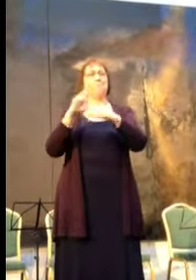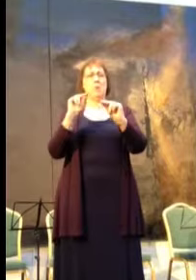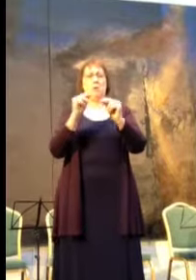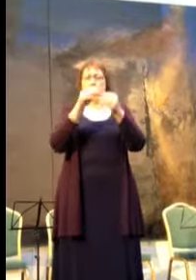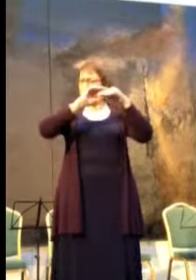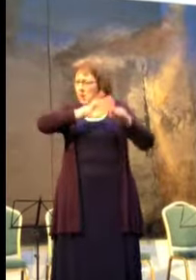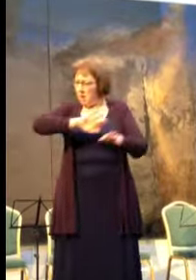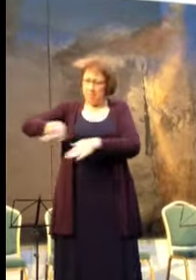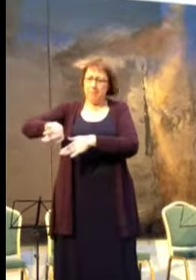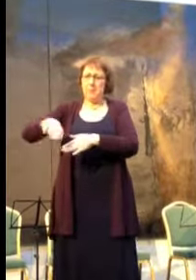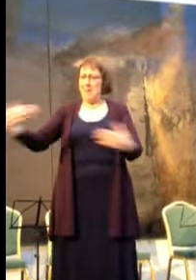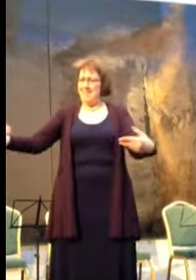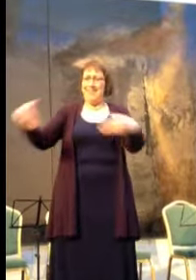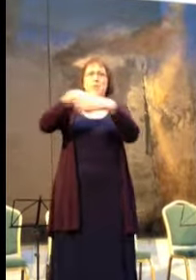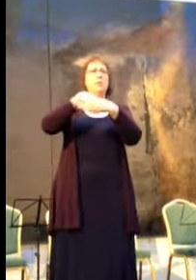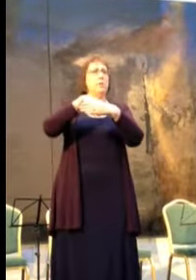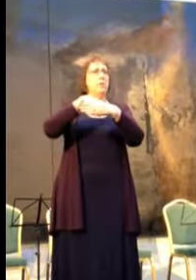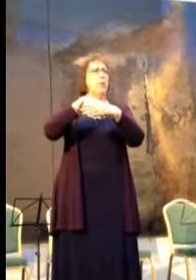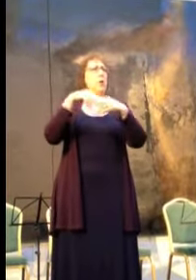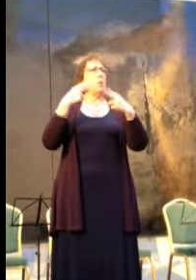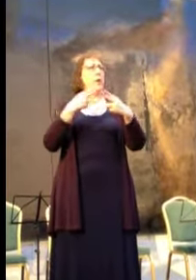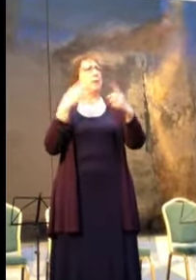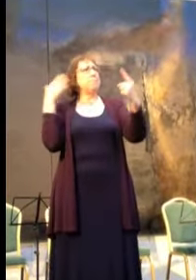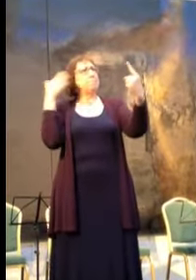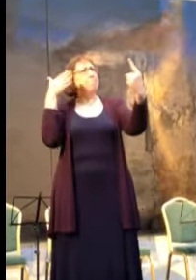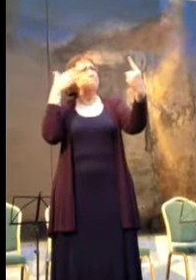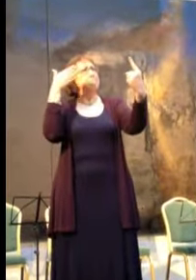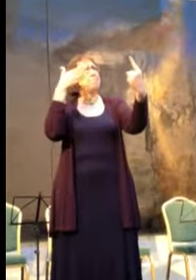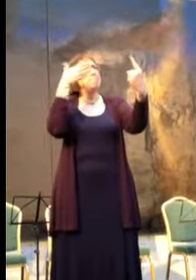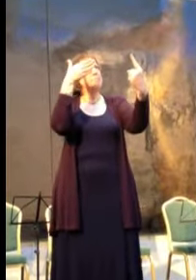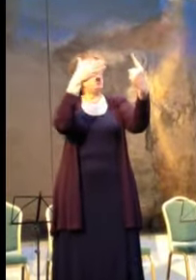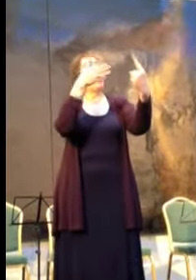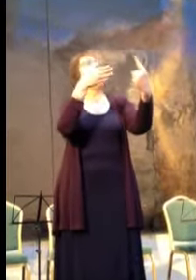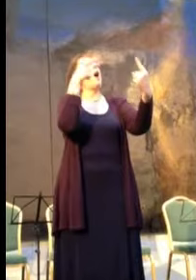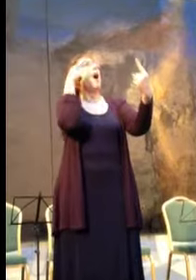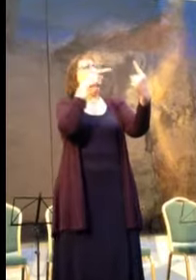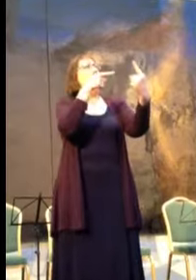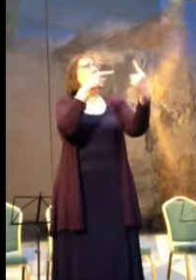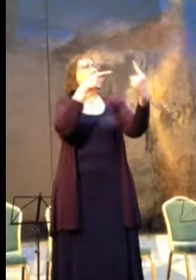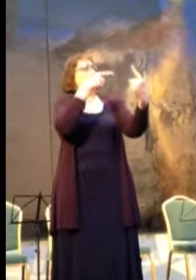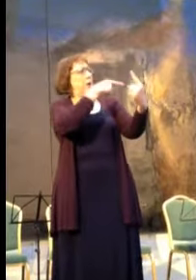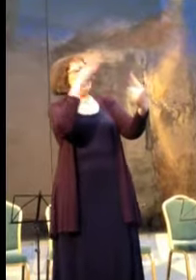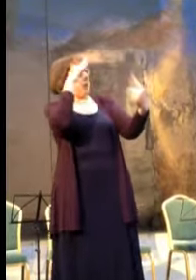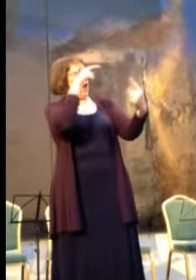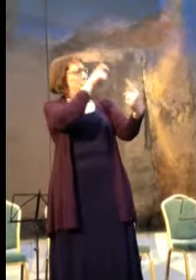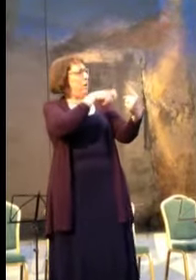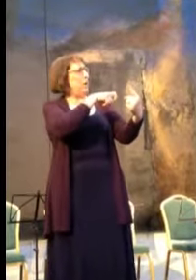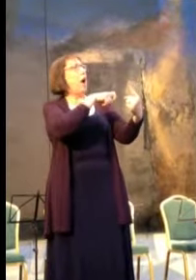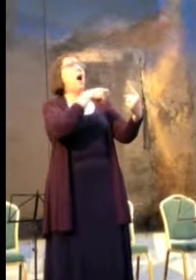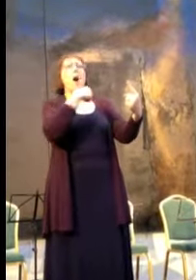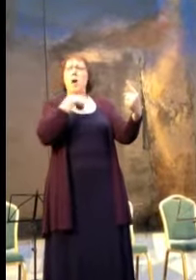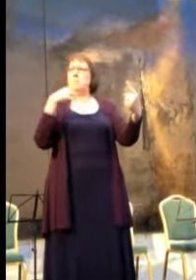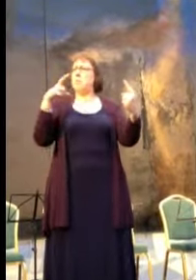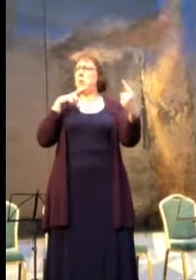inclusion. Moving endlessly towards the idea of saying, there's an Ireland, is a republic of which anybody would